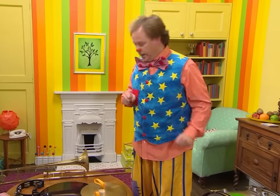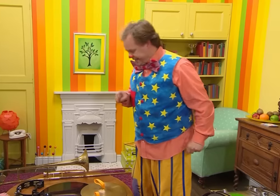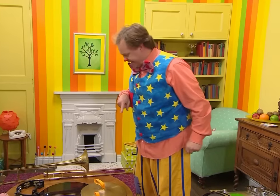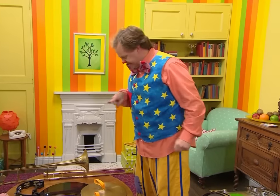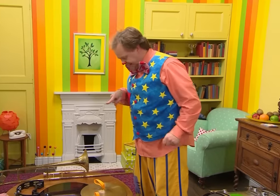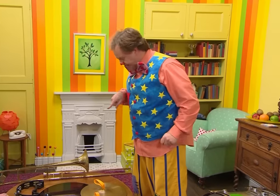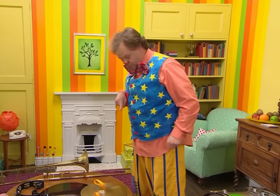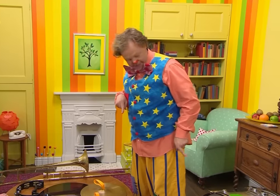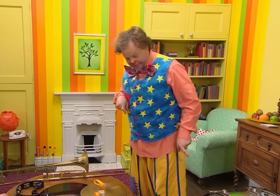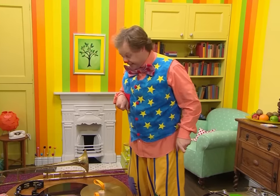What are you going to play now? Ooh, the